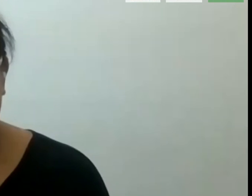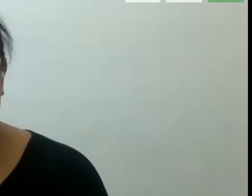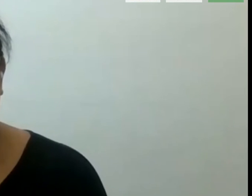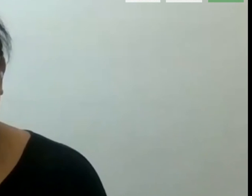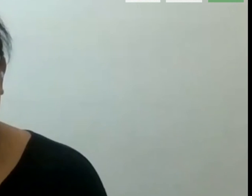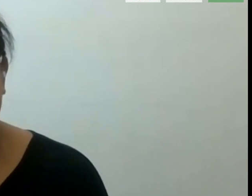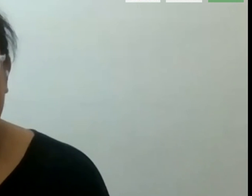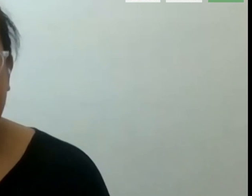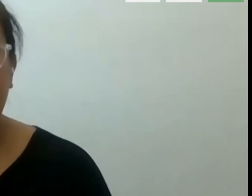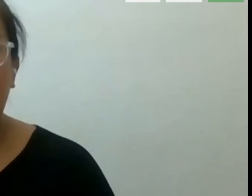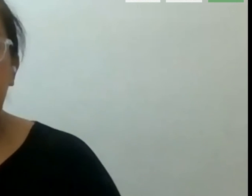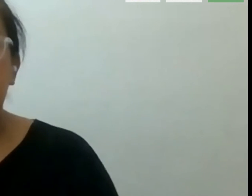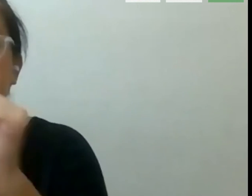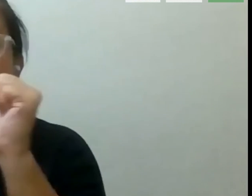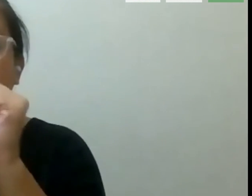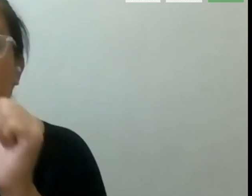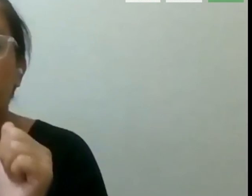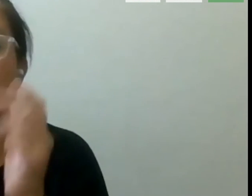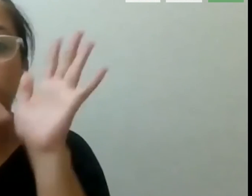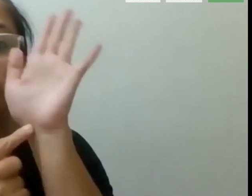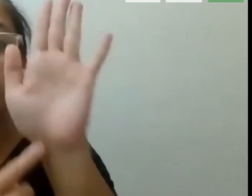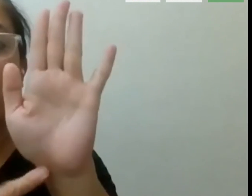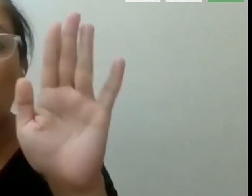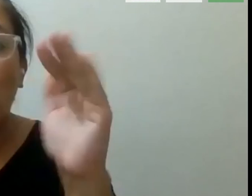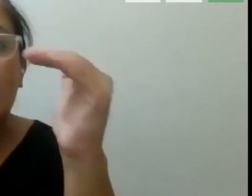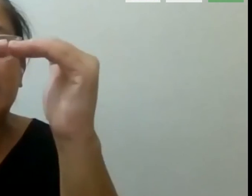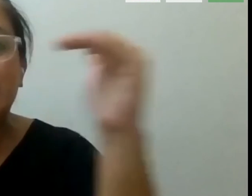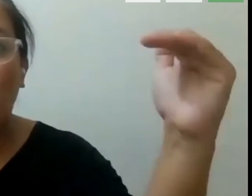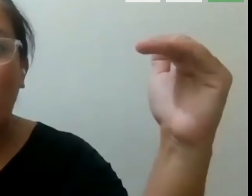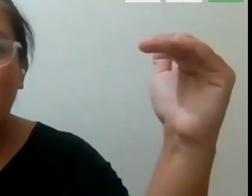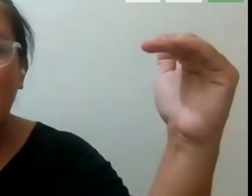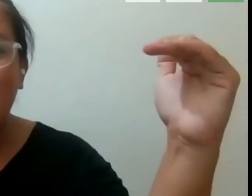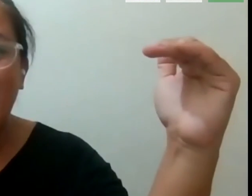That way you're showing what's equal on the same line.